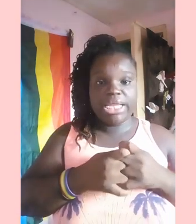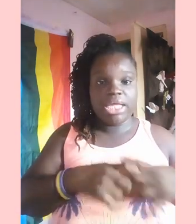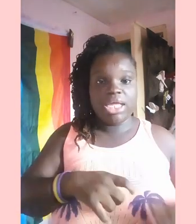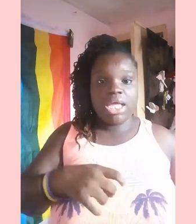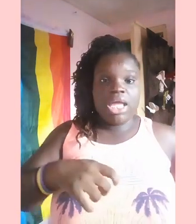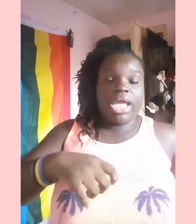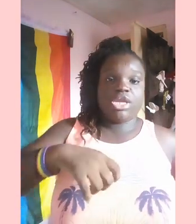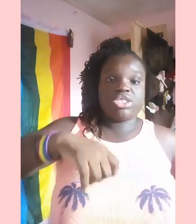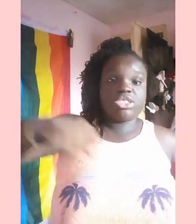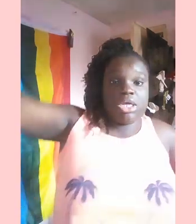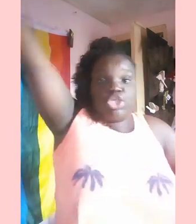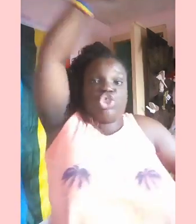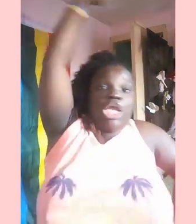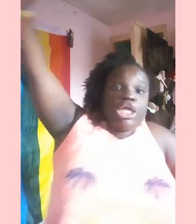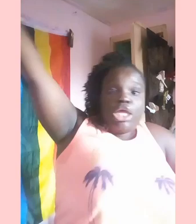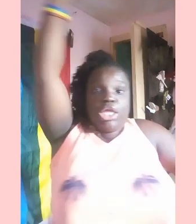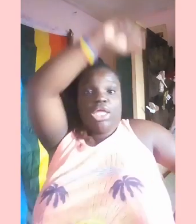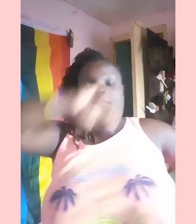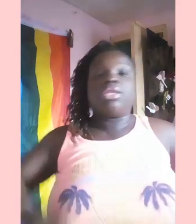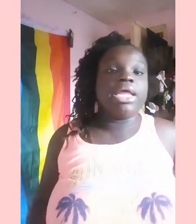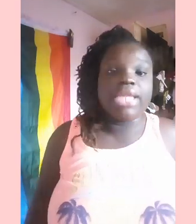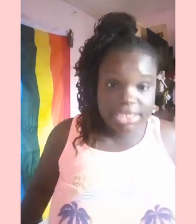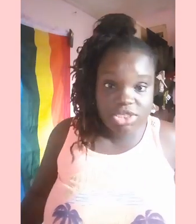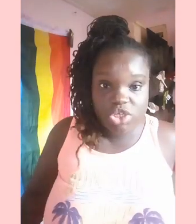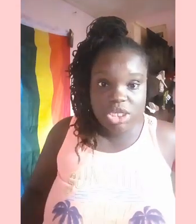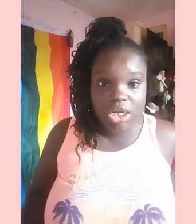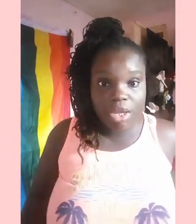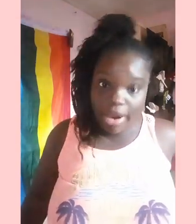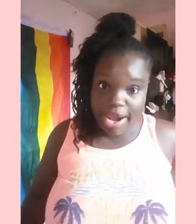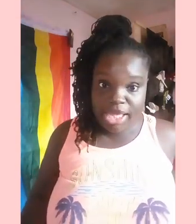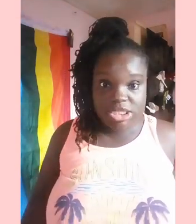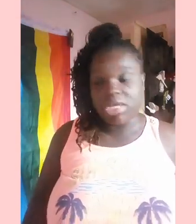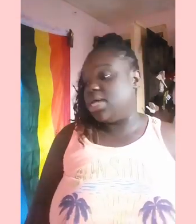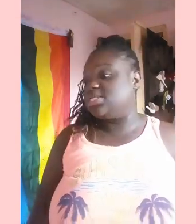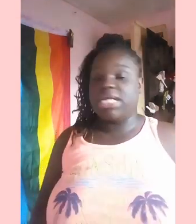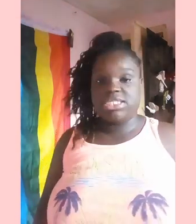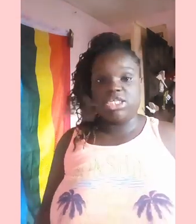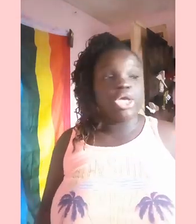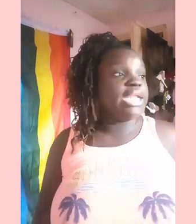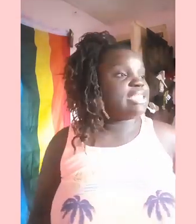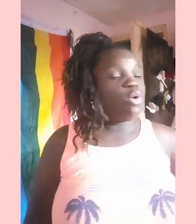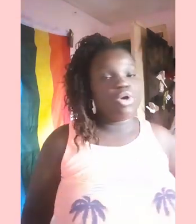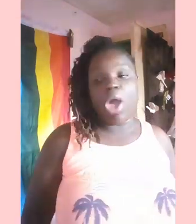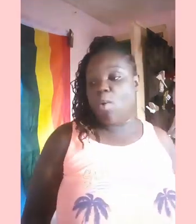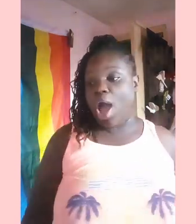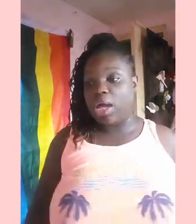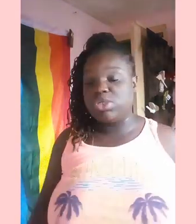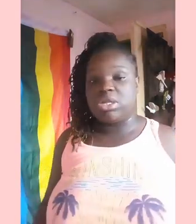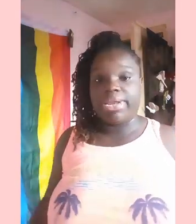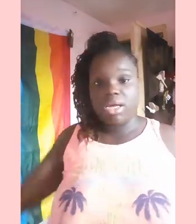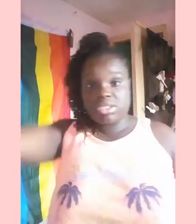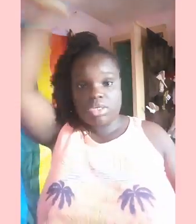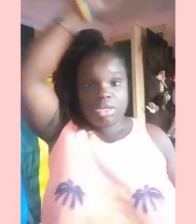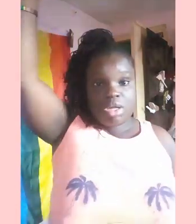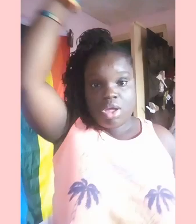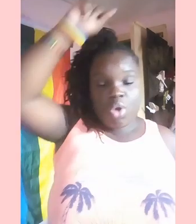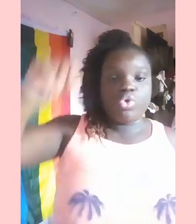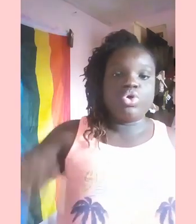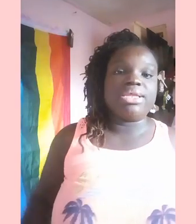Shelly, and you just say Shelly, then that is just the name, alright? Because that's it. So anytime we walk and we see nobody go so, we don't say them